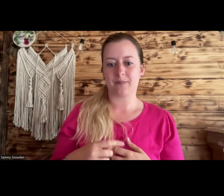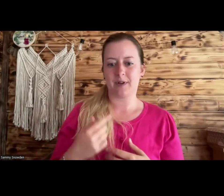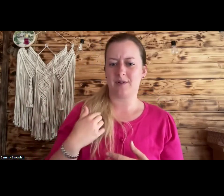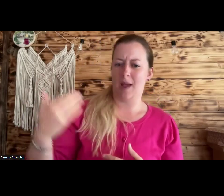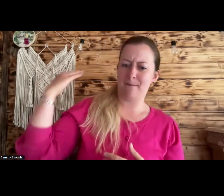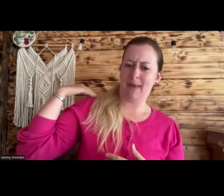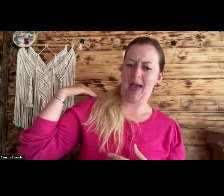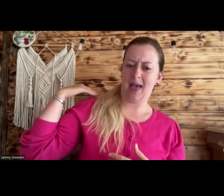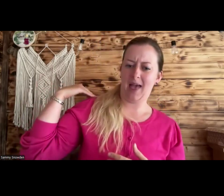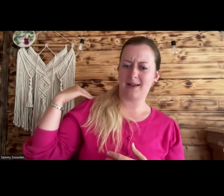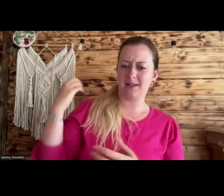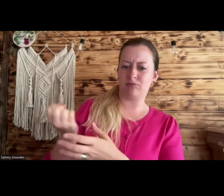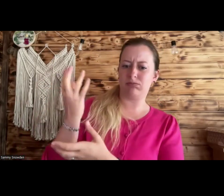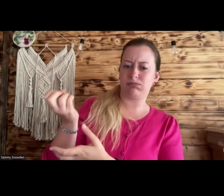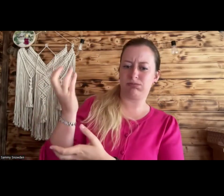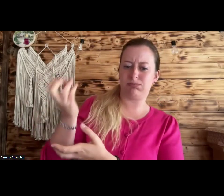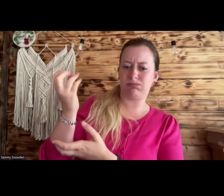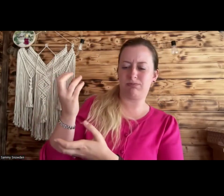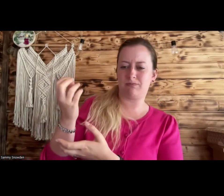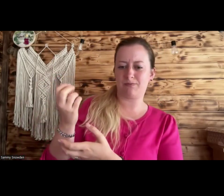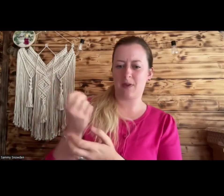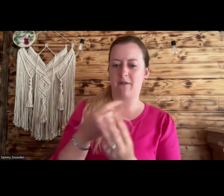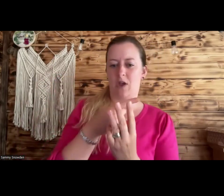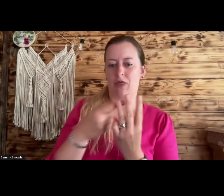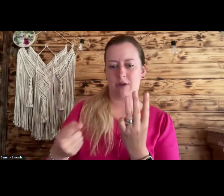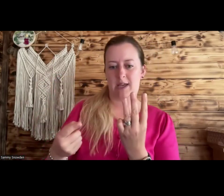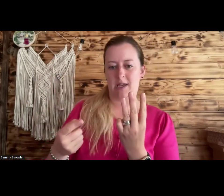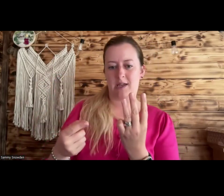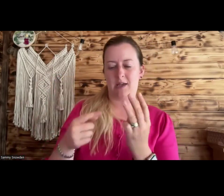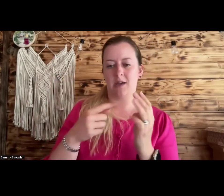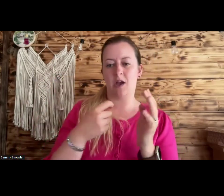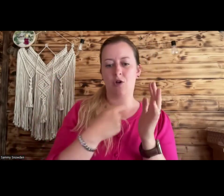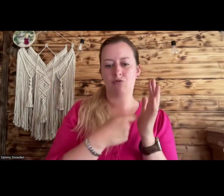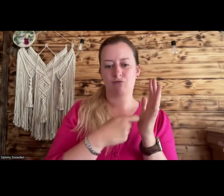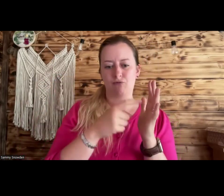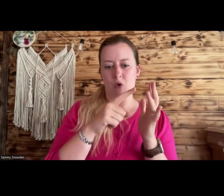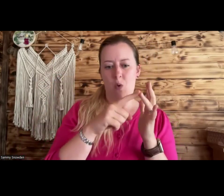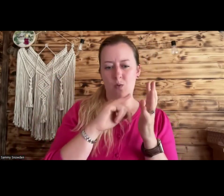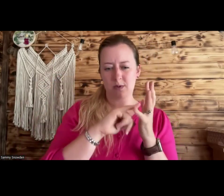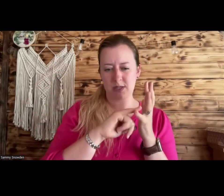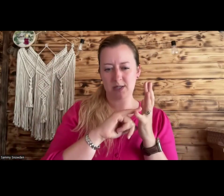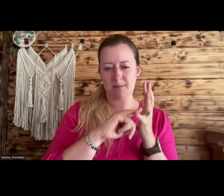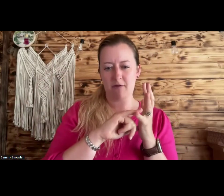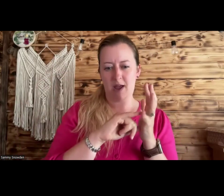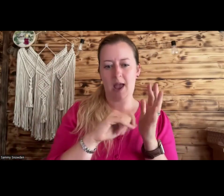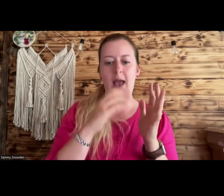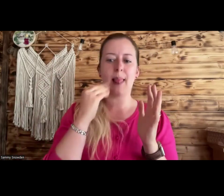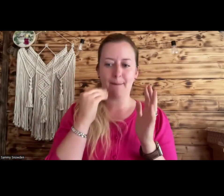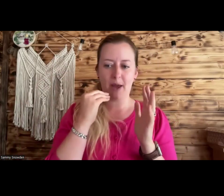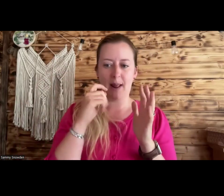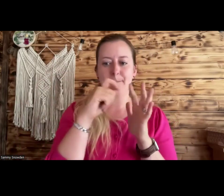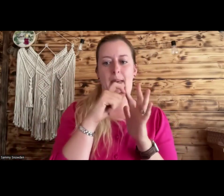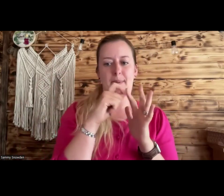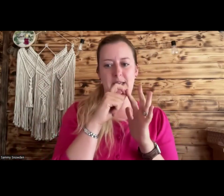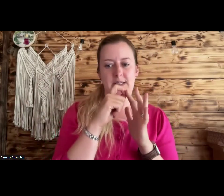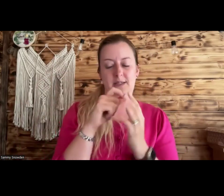are rosemary, lemon, and peppermint. And I've just put 2 drops of each in my diffuser, and that is